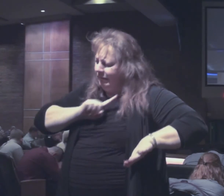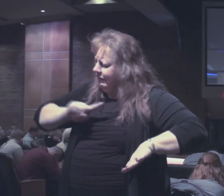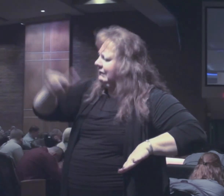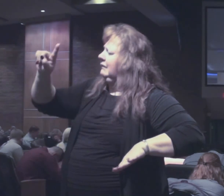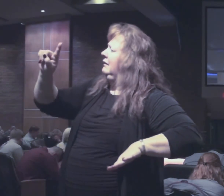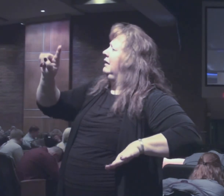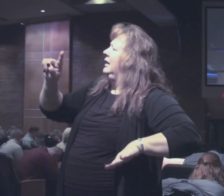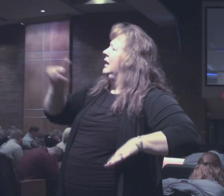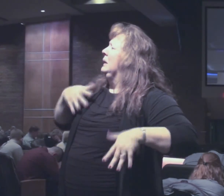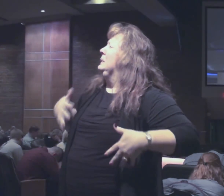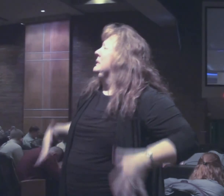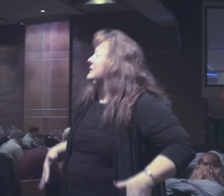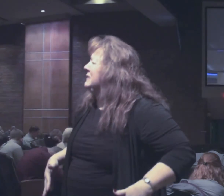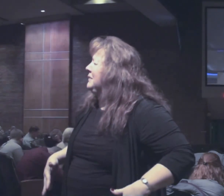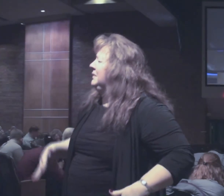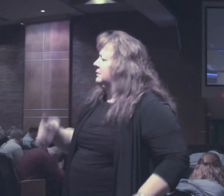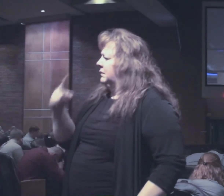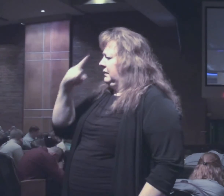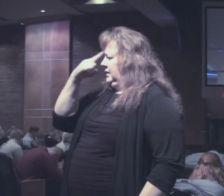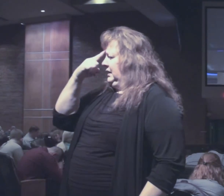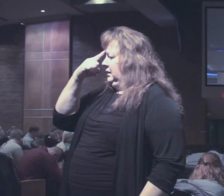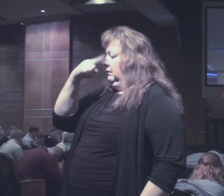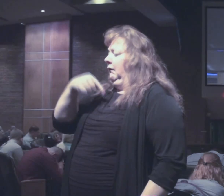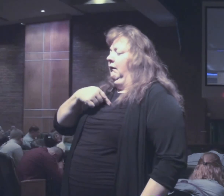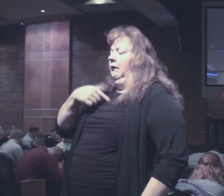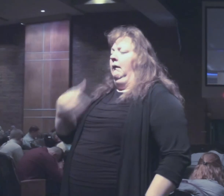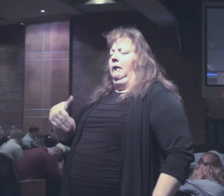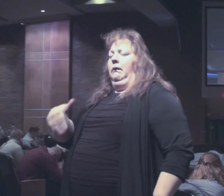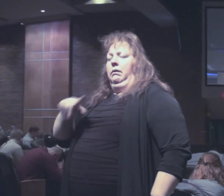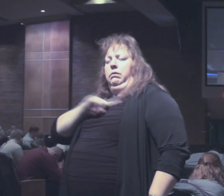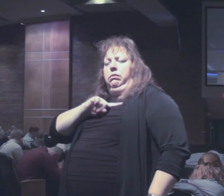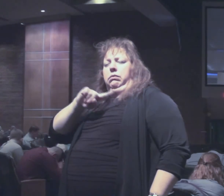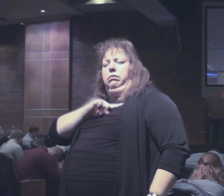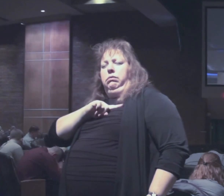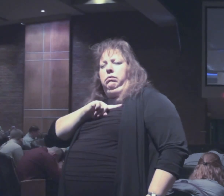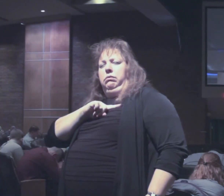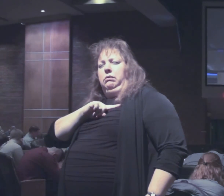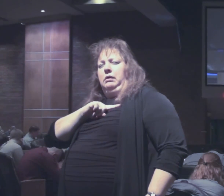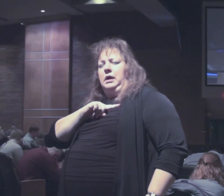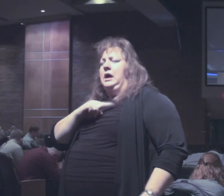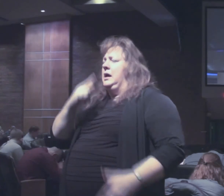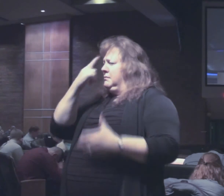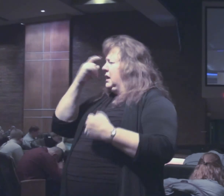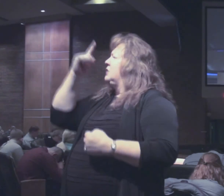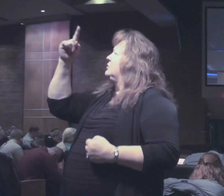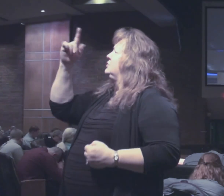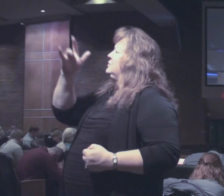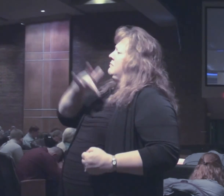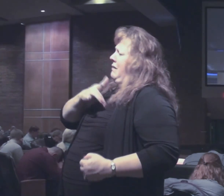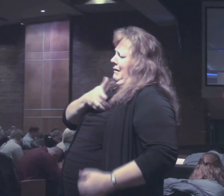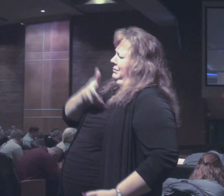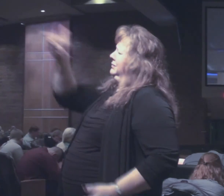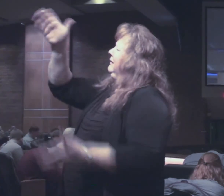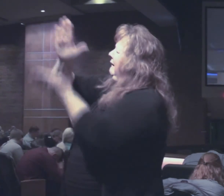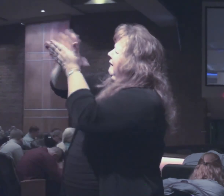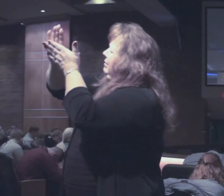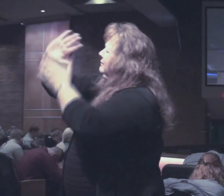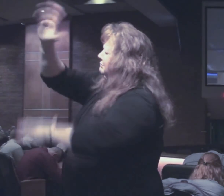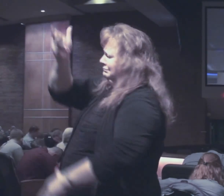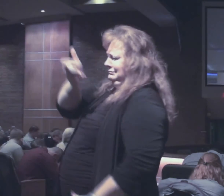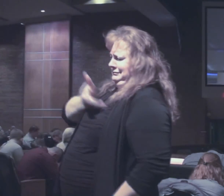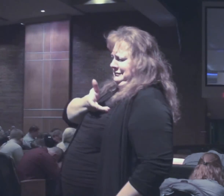We tremble at the thought of our guilt. But when we trusted you, you cleansed us, credit us with